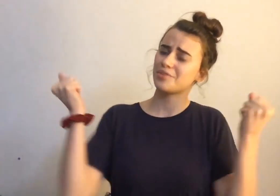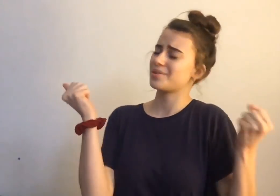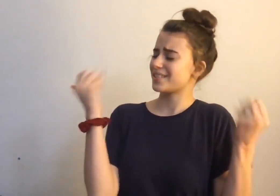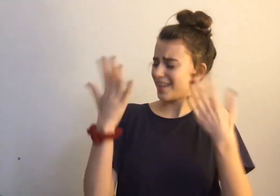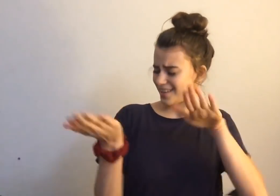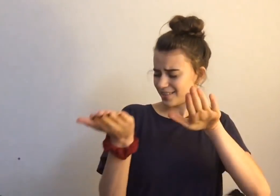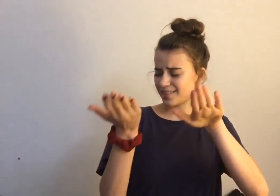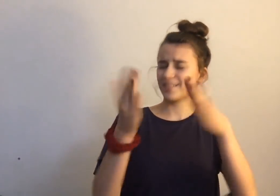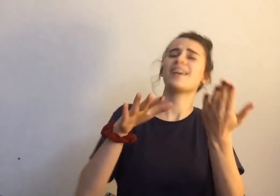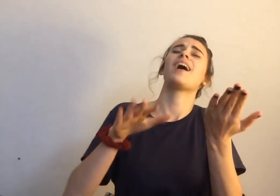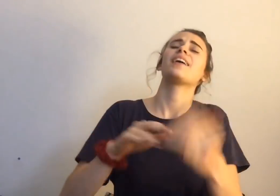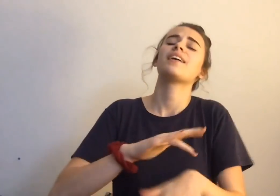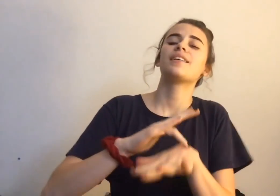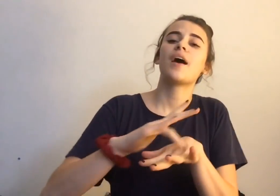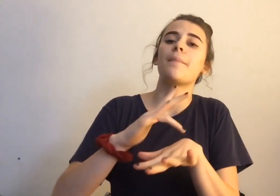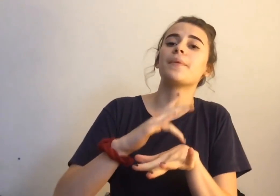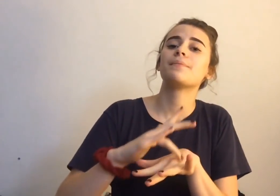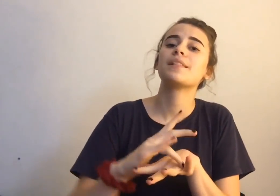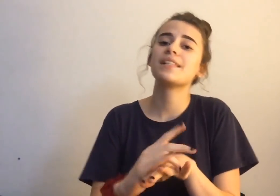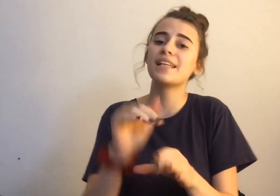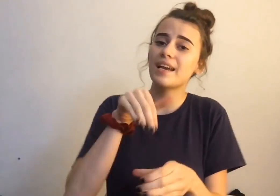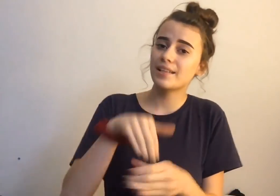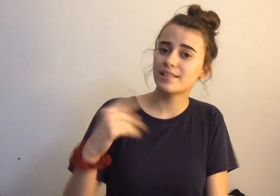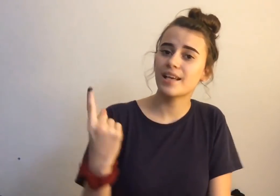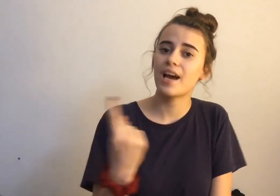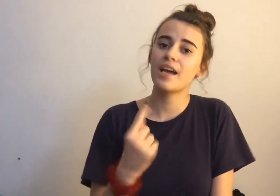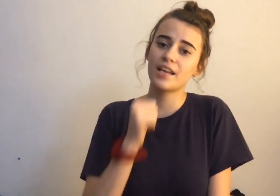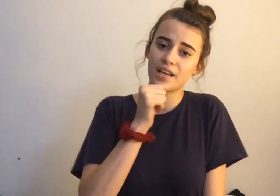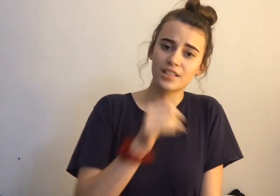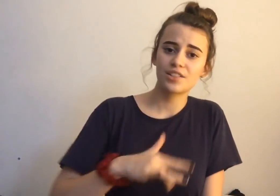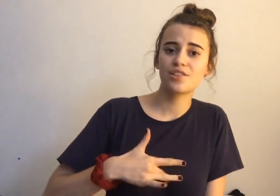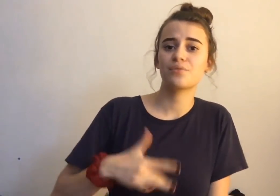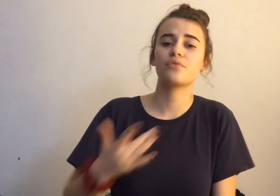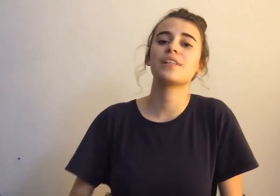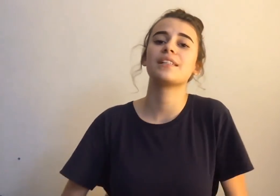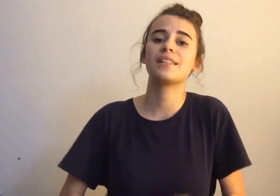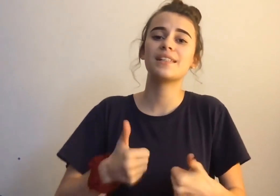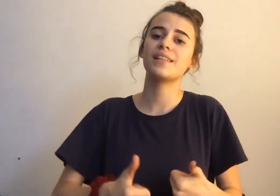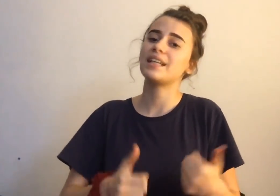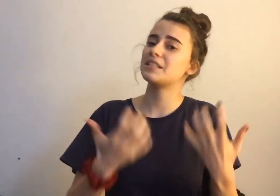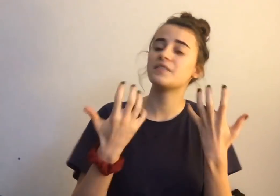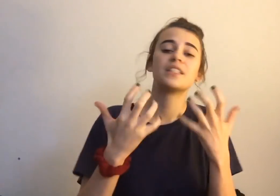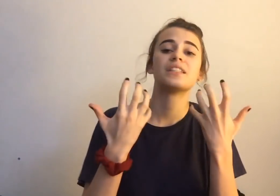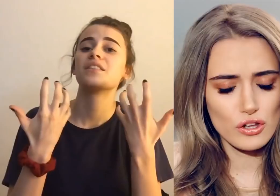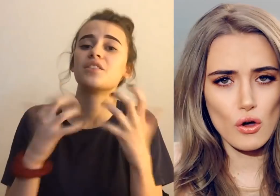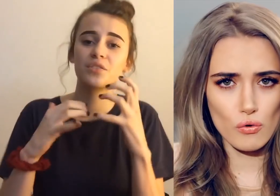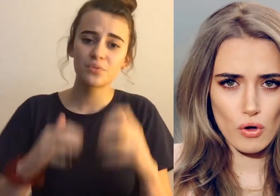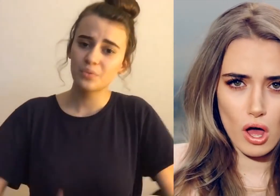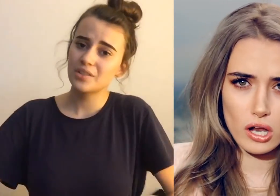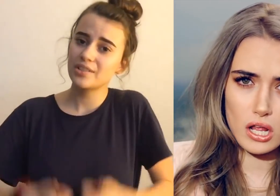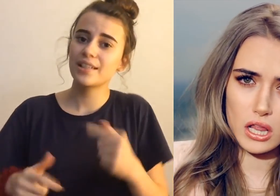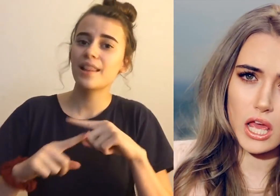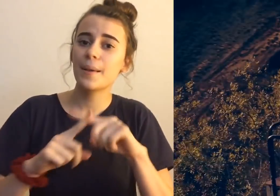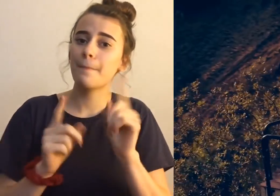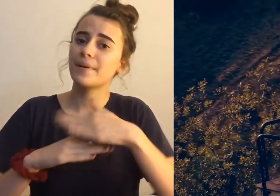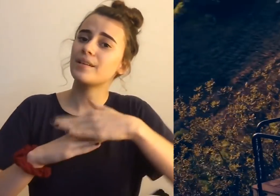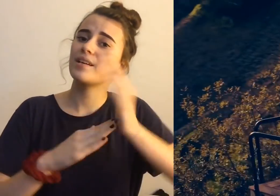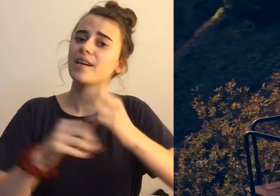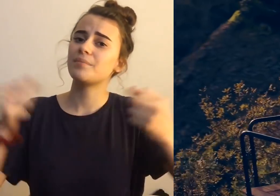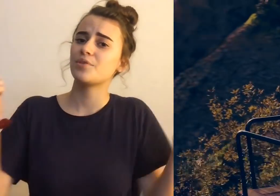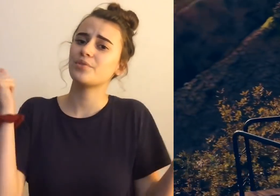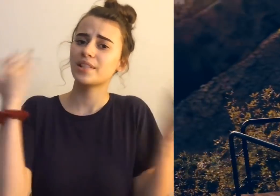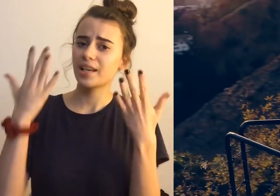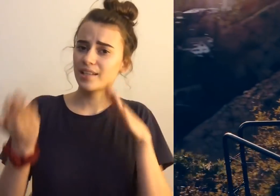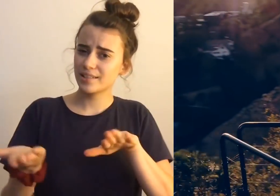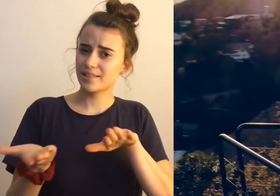but I'm too scared to die. Yeah, I'm empty inside. I just don't feel alive. And I don't wanna live,